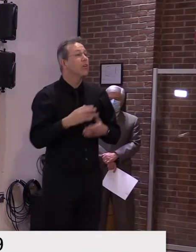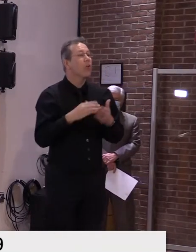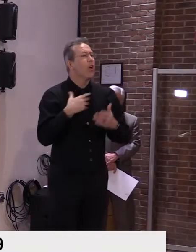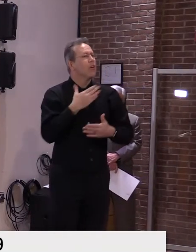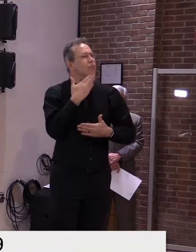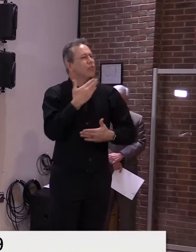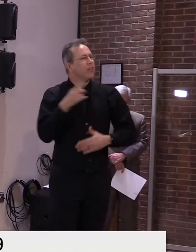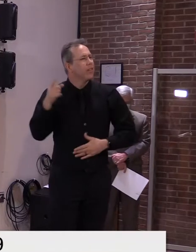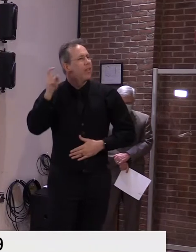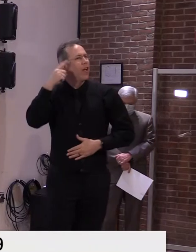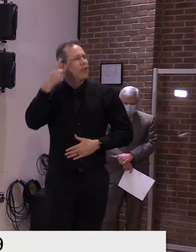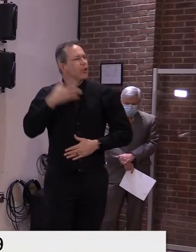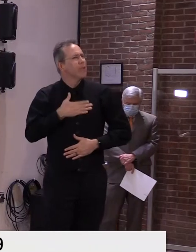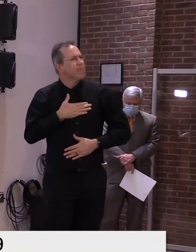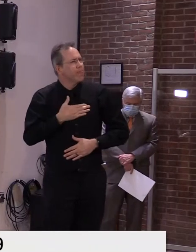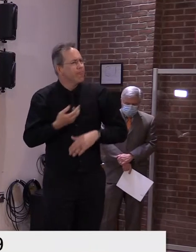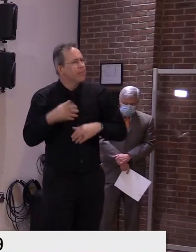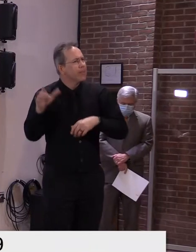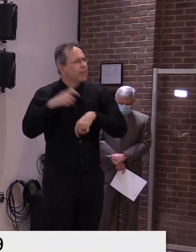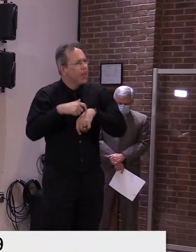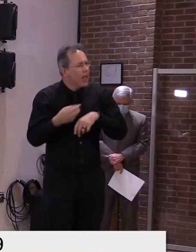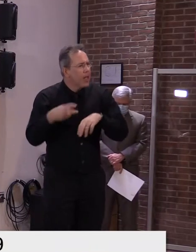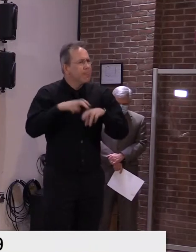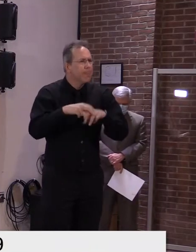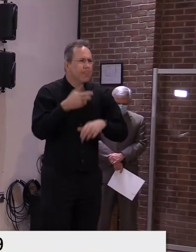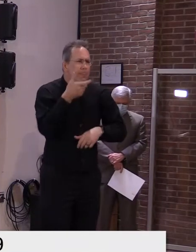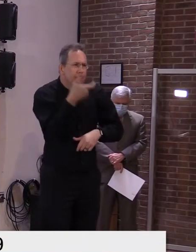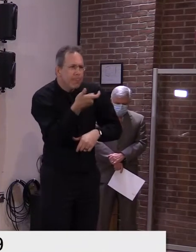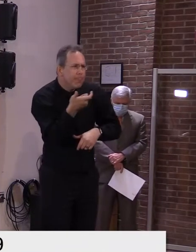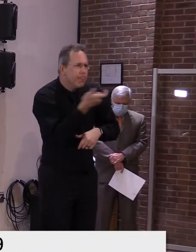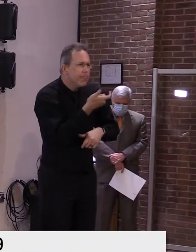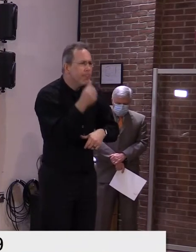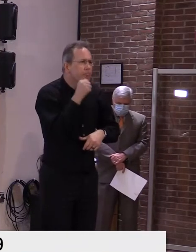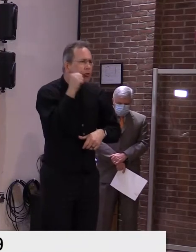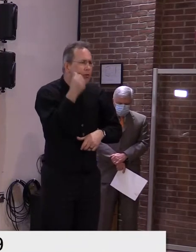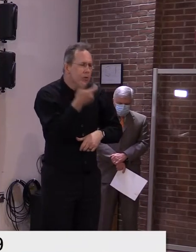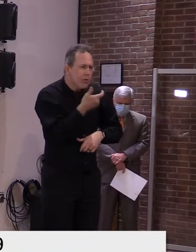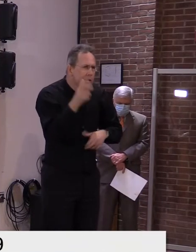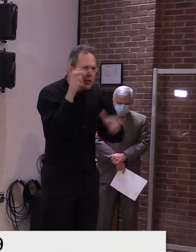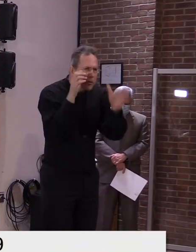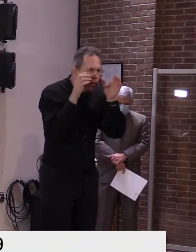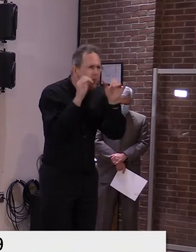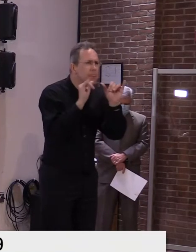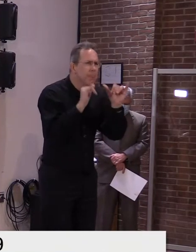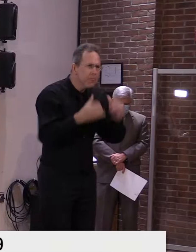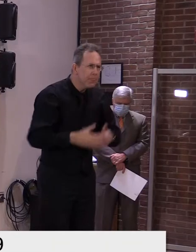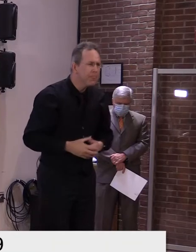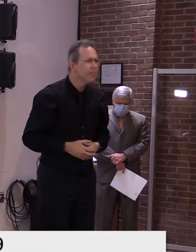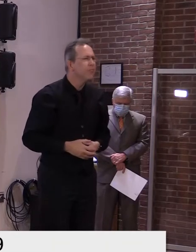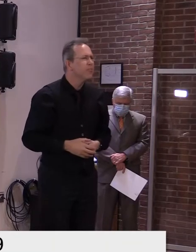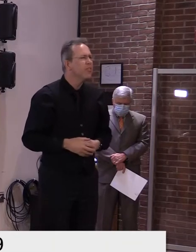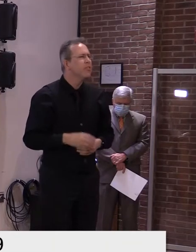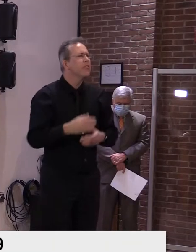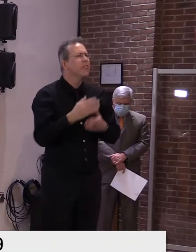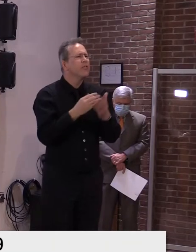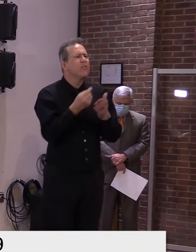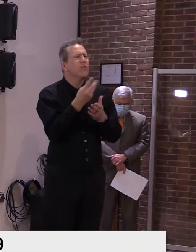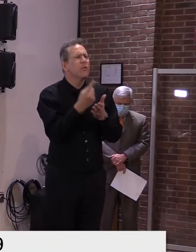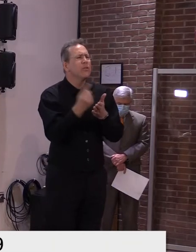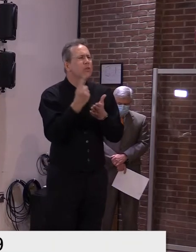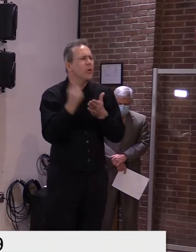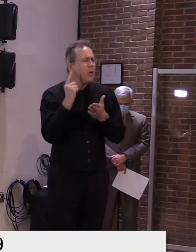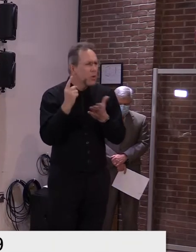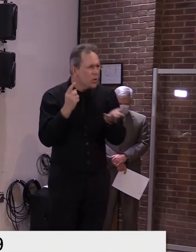people as we work together as a state to move into recovery. A few weeks ago, we shared data at this press conference from the Vermont Youth